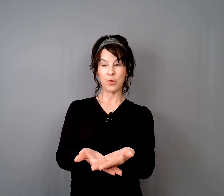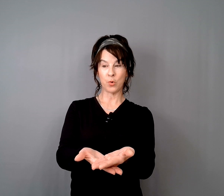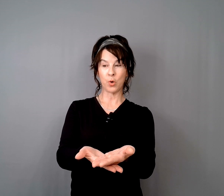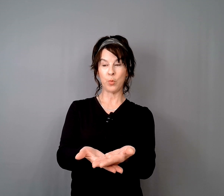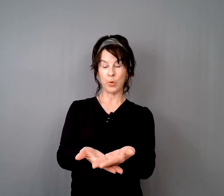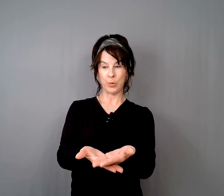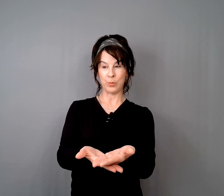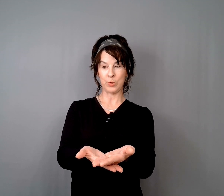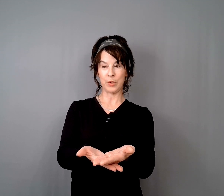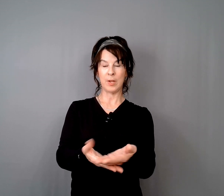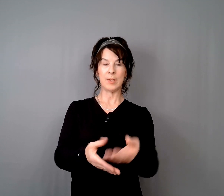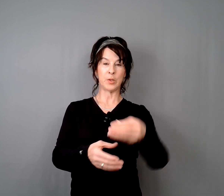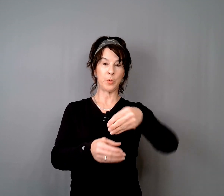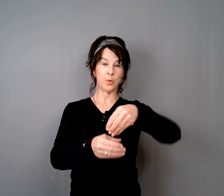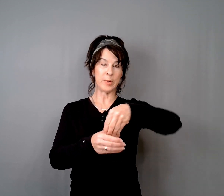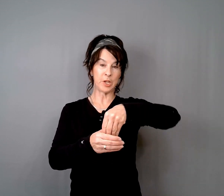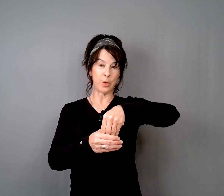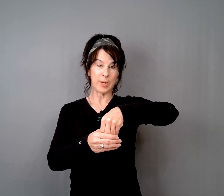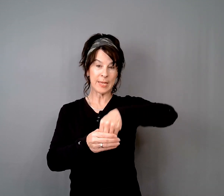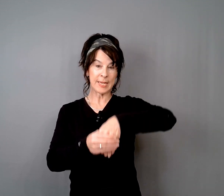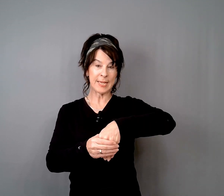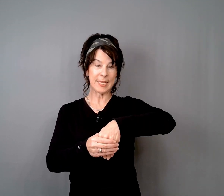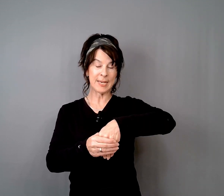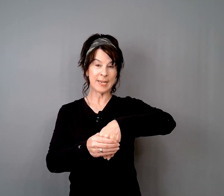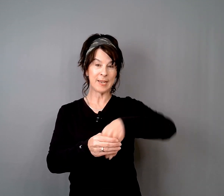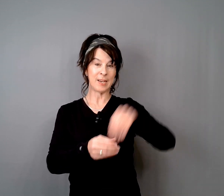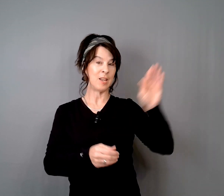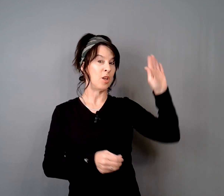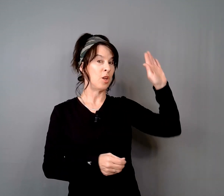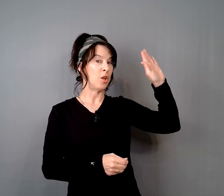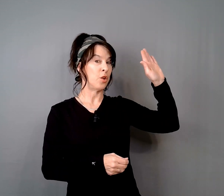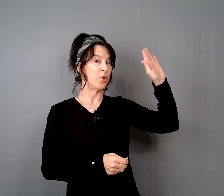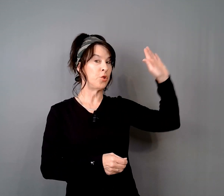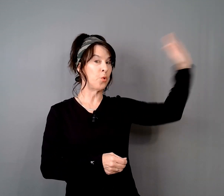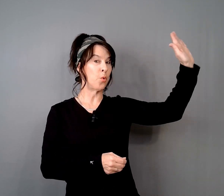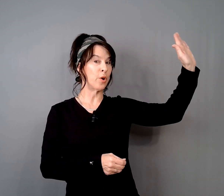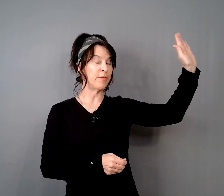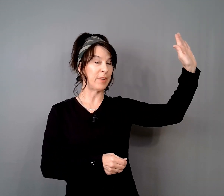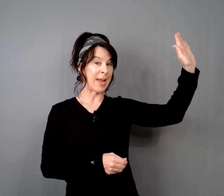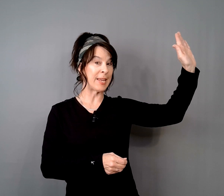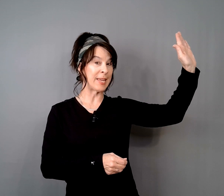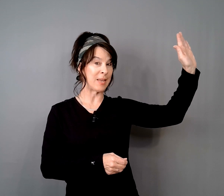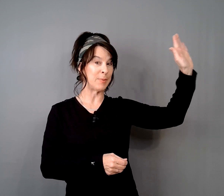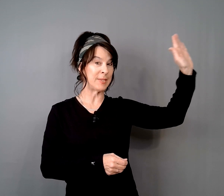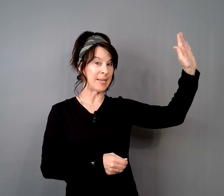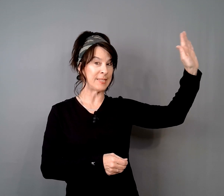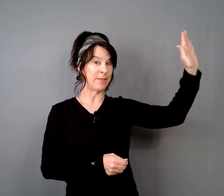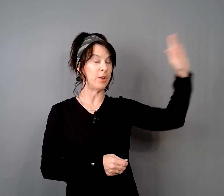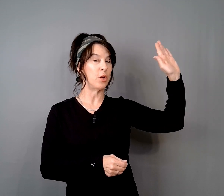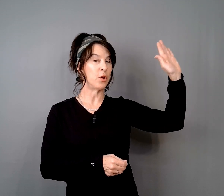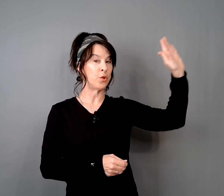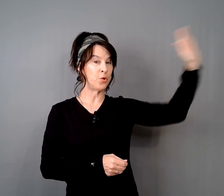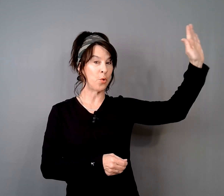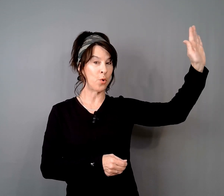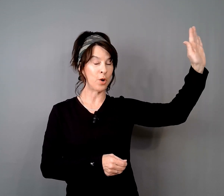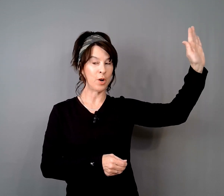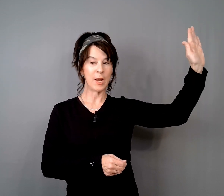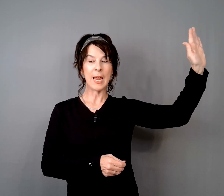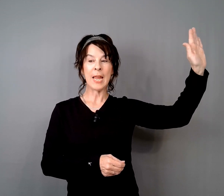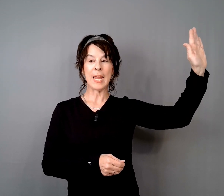your wounds. So we're going to go in your flat hand possessive, your, and